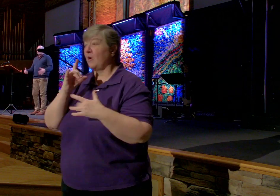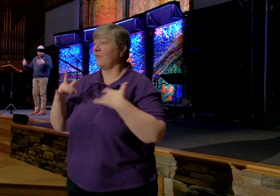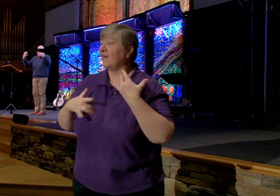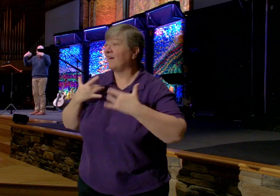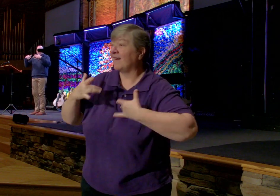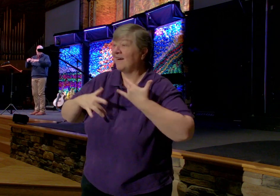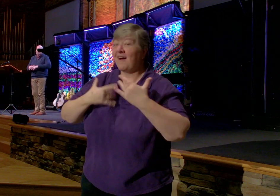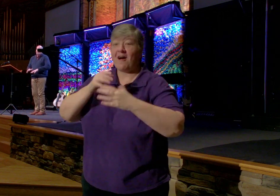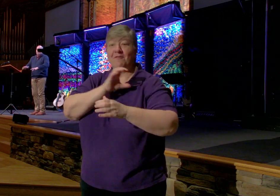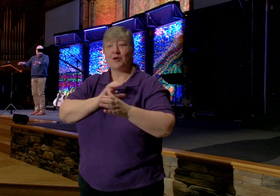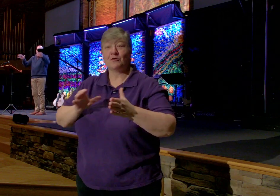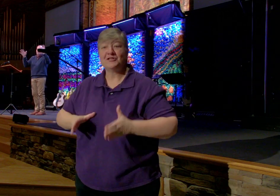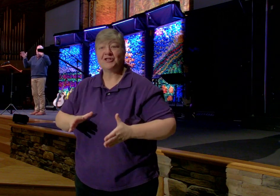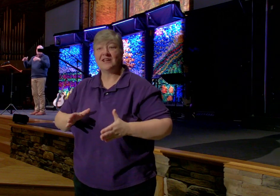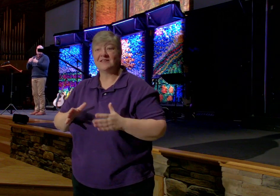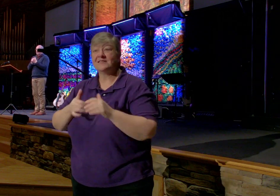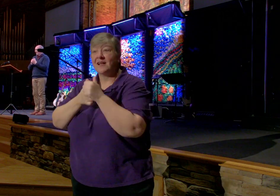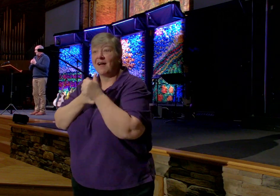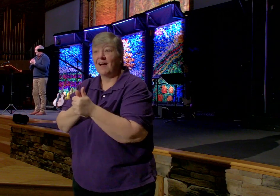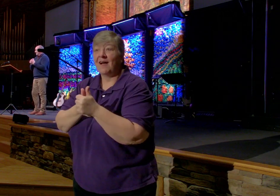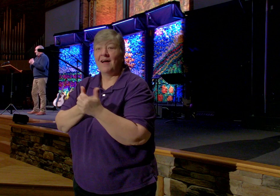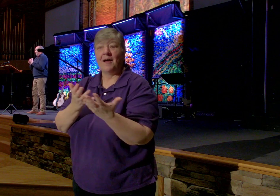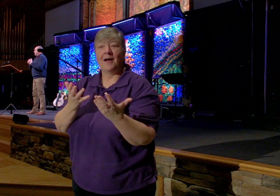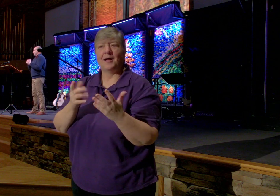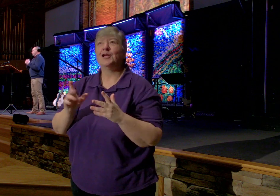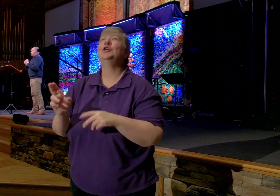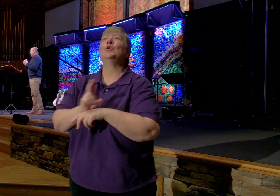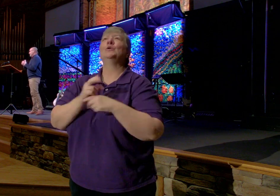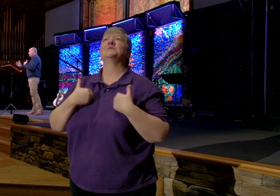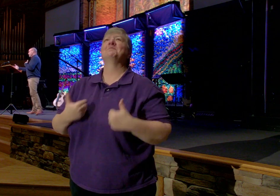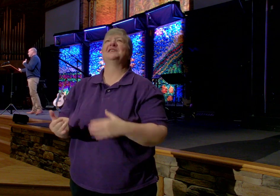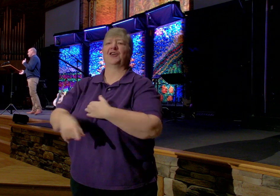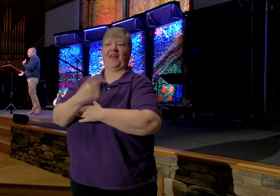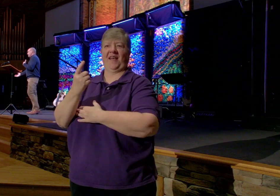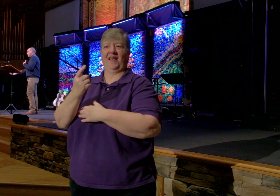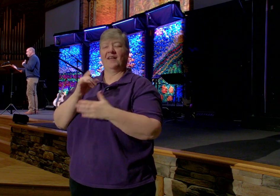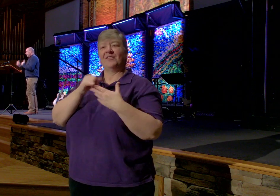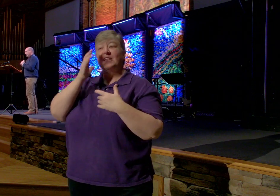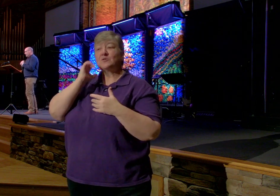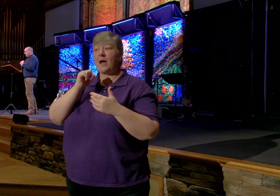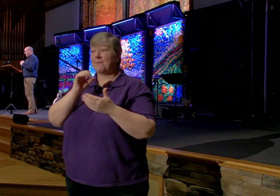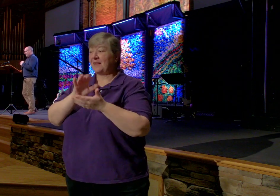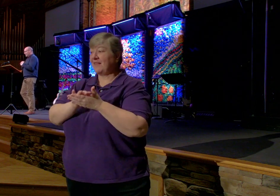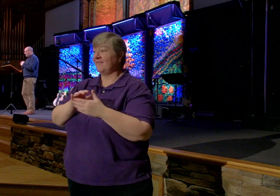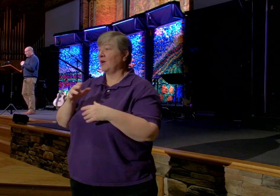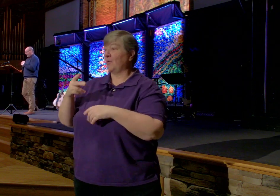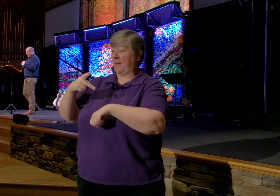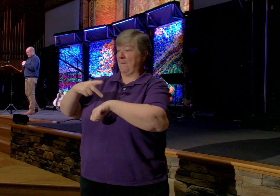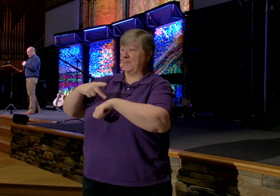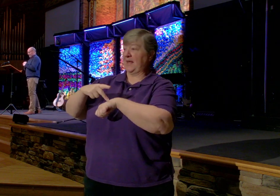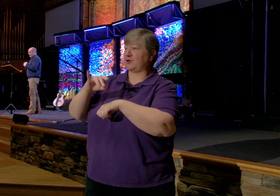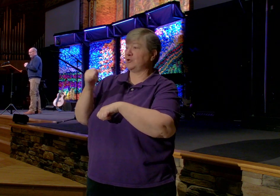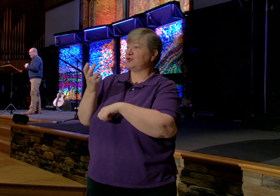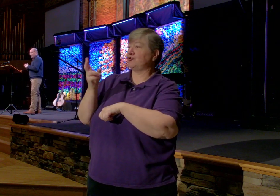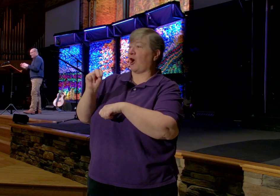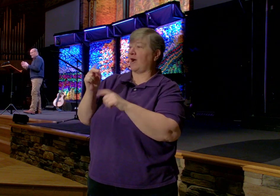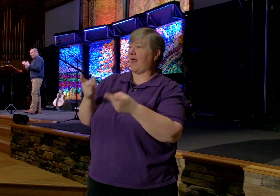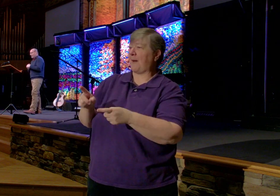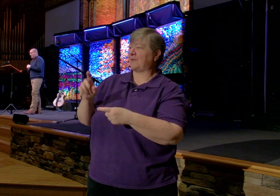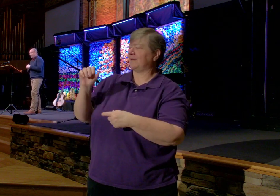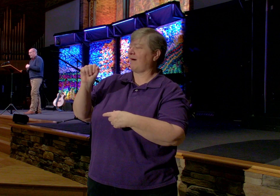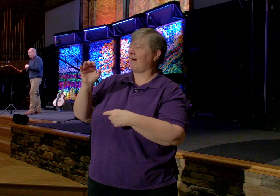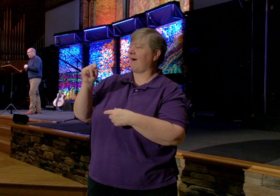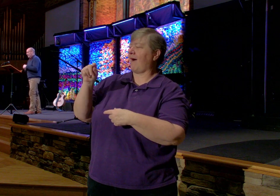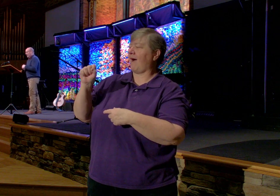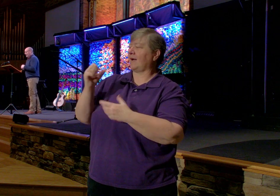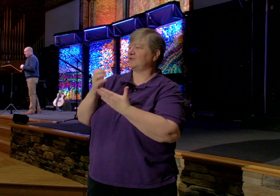of Christianity begins, friends, when you say, God, I just want you to use me today. That's what I believe happened with Peter and John in Acts